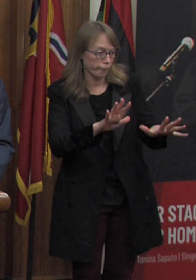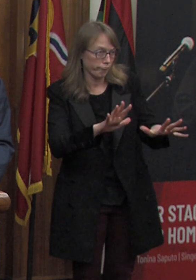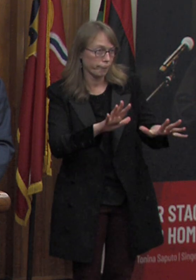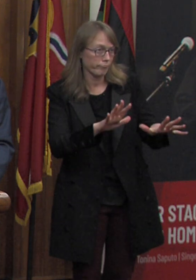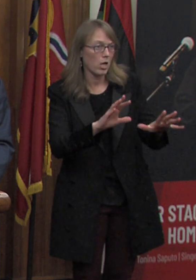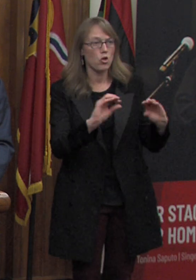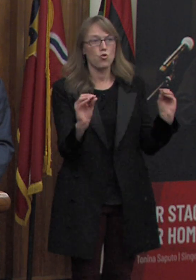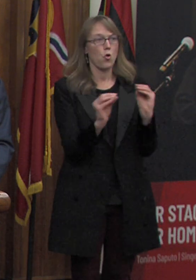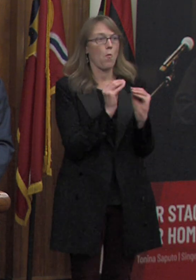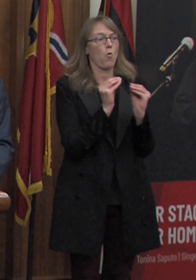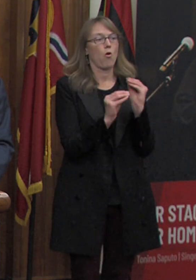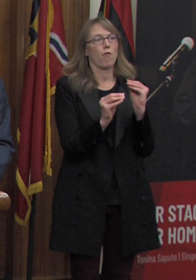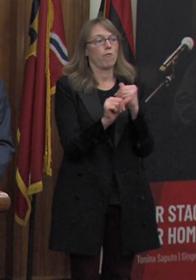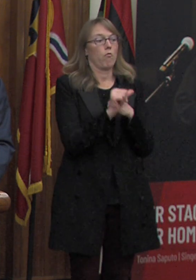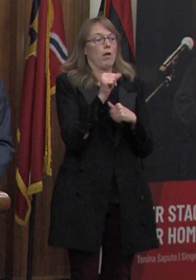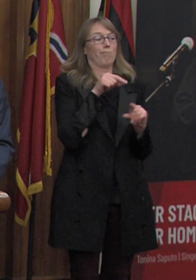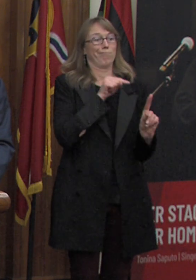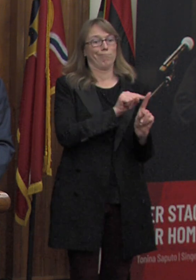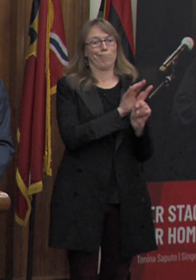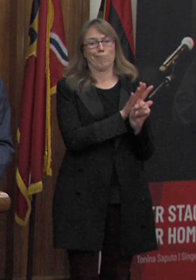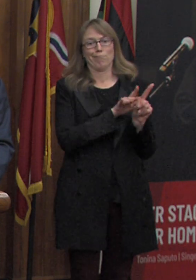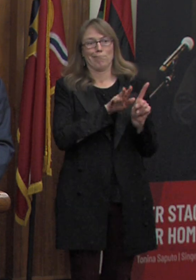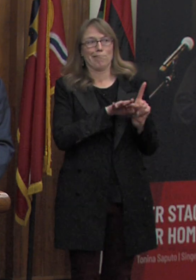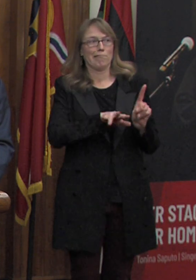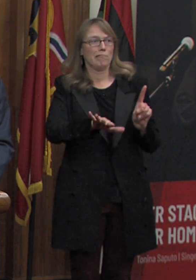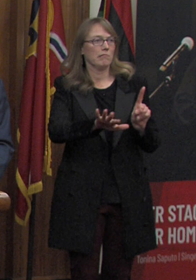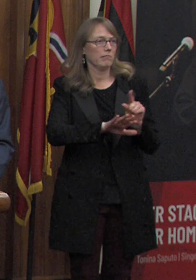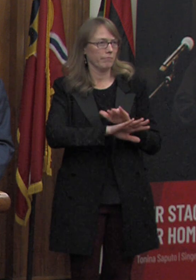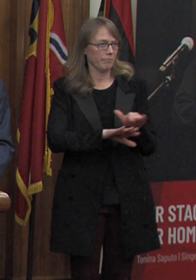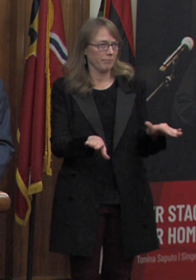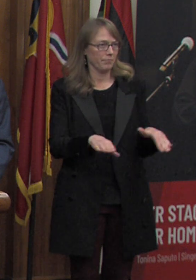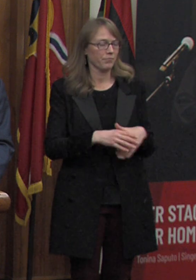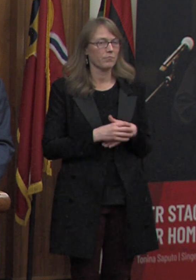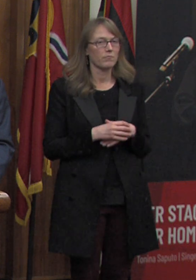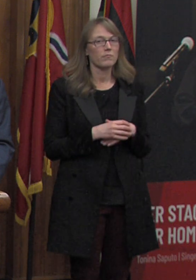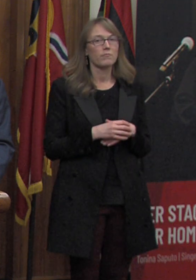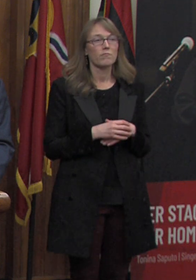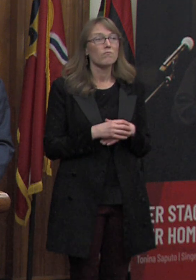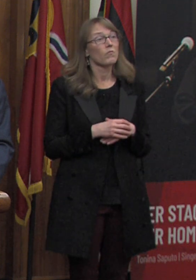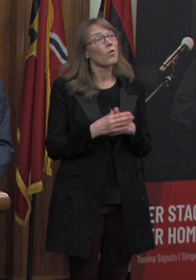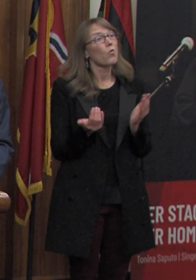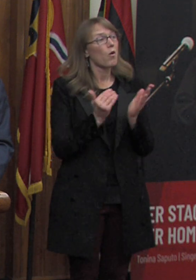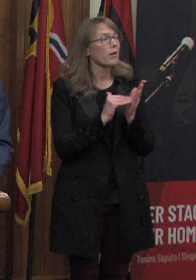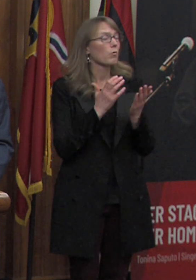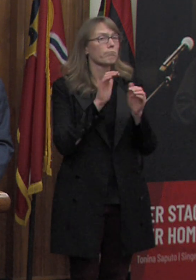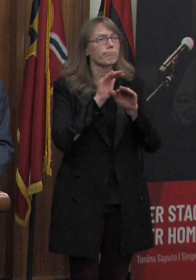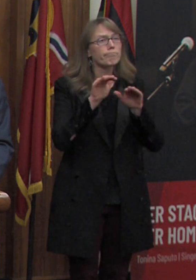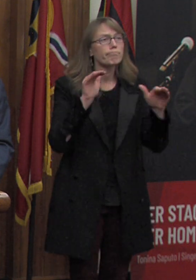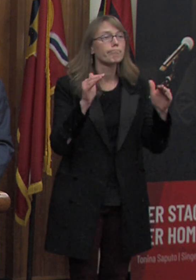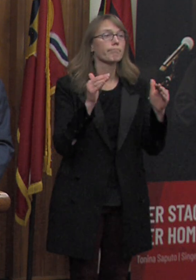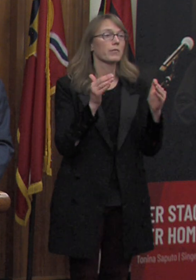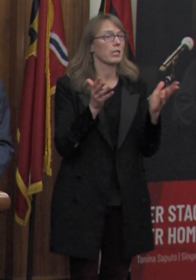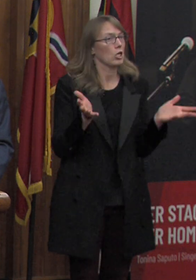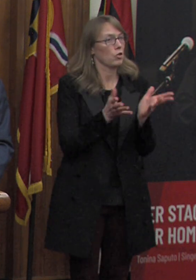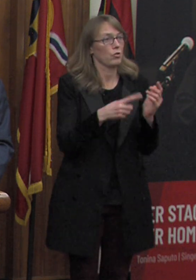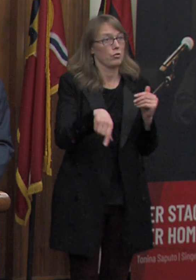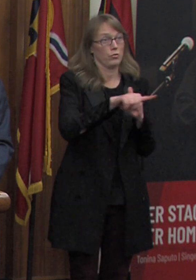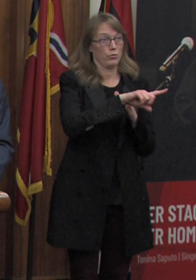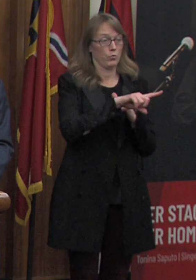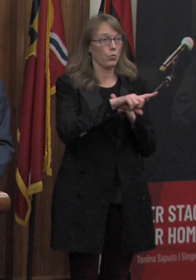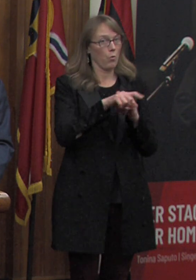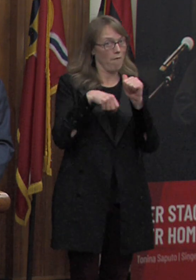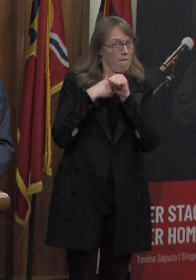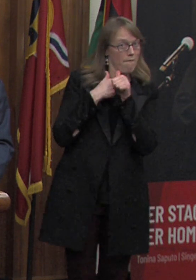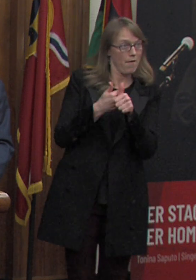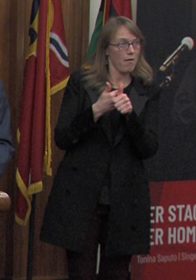this time, we continue to urge everyone to be mindful of the preventive measures that we continue to emphasize day in and day out so they can minimize